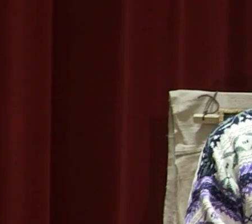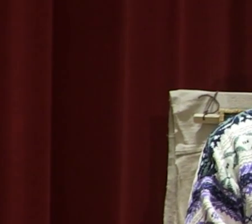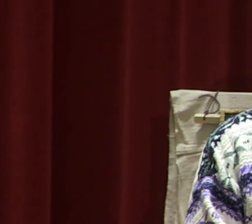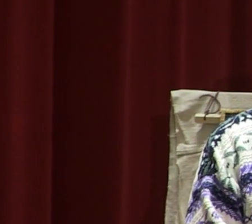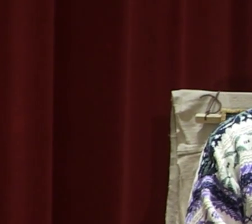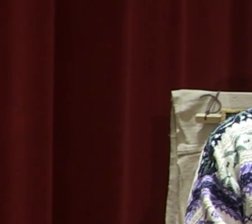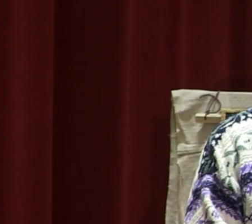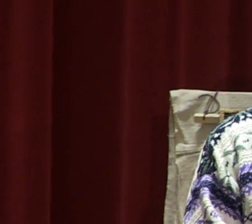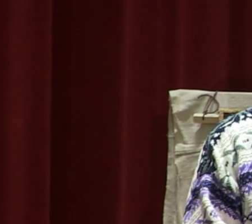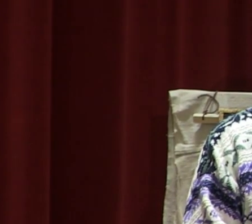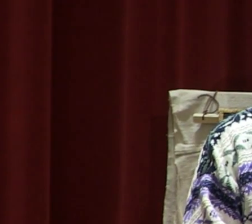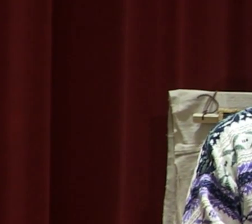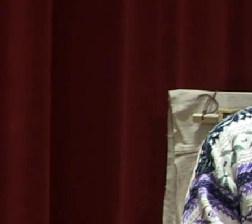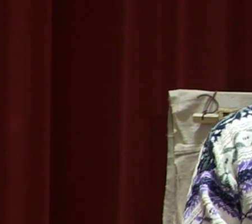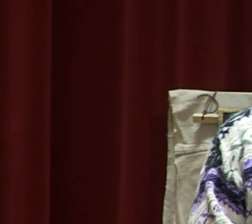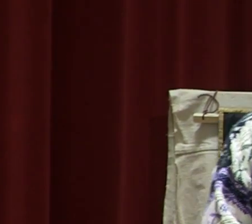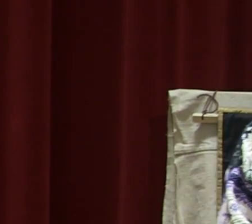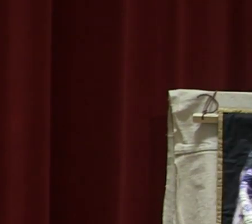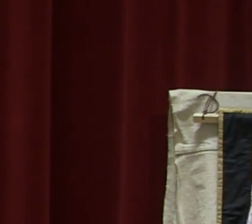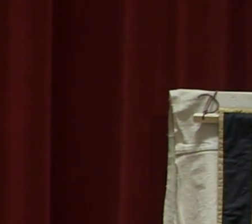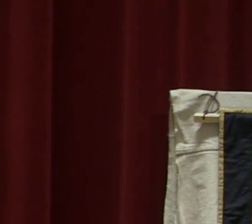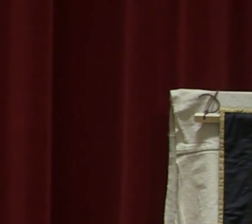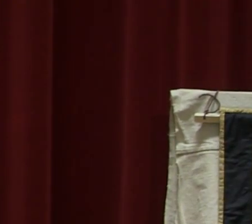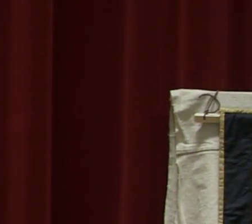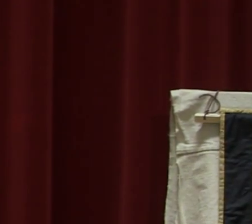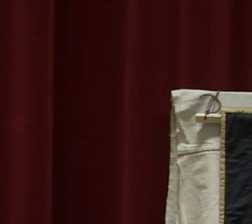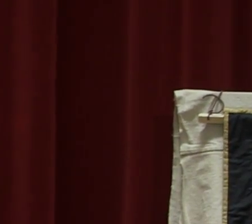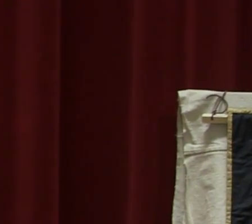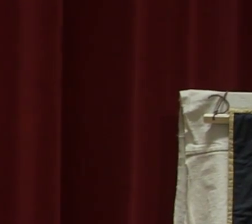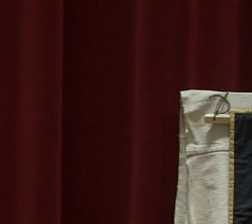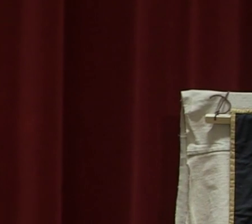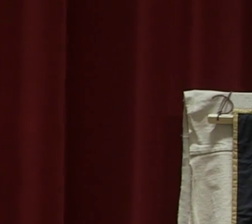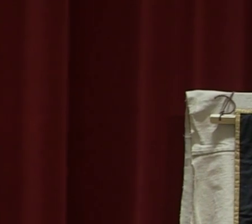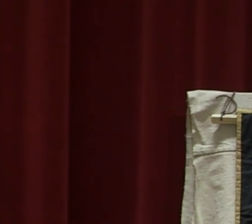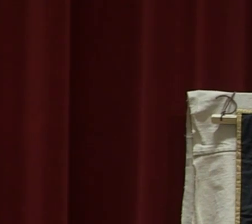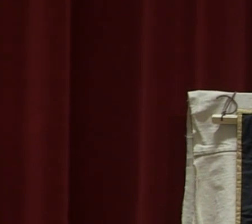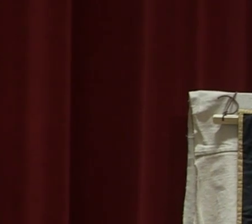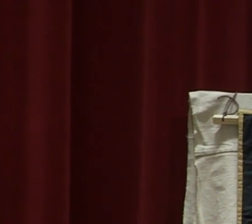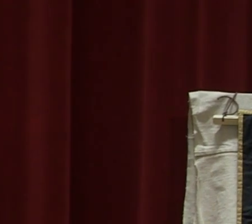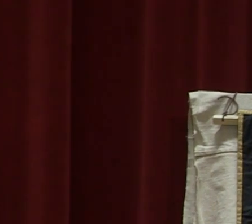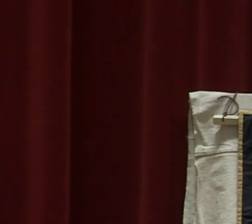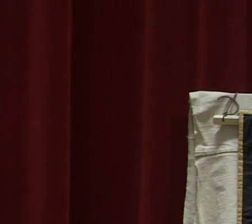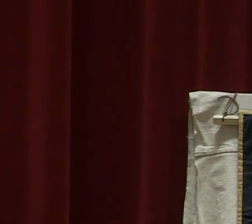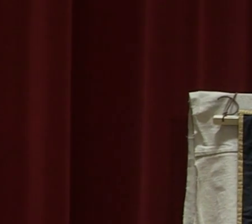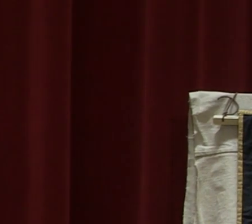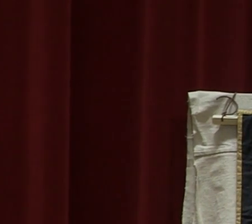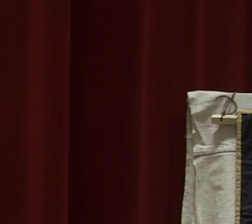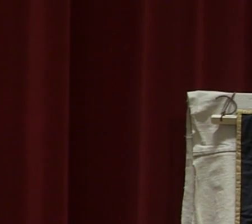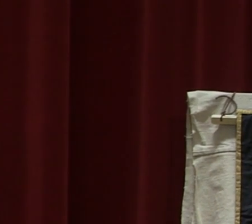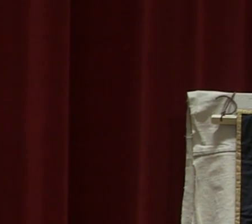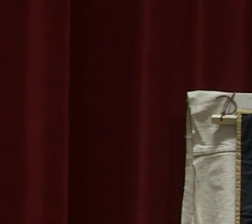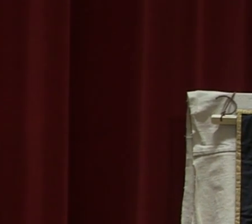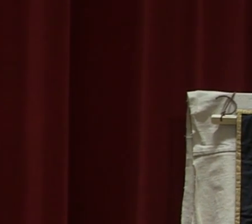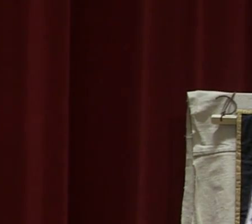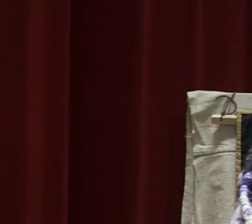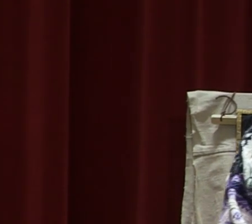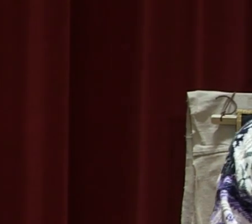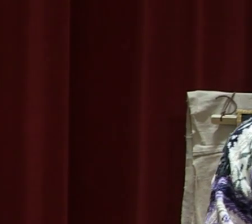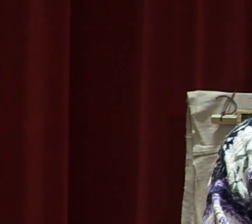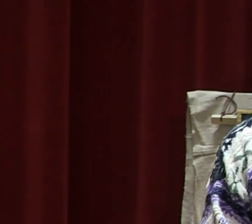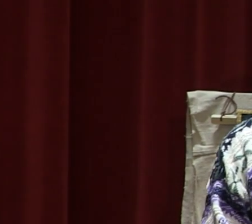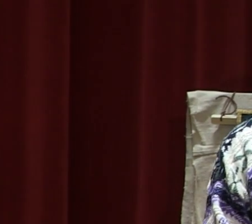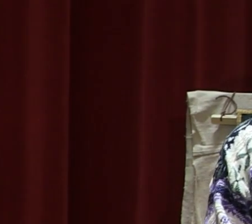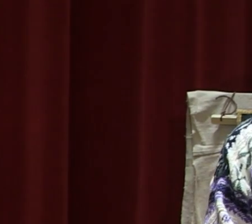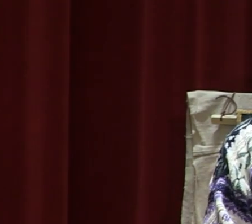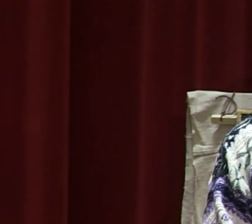well. It's also said that the greatest of the McNamara's was a man by